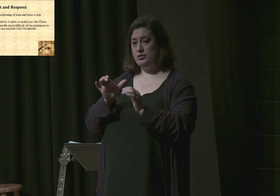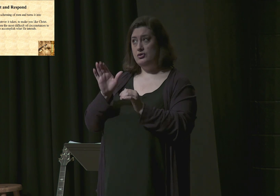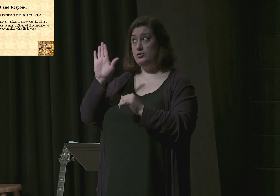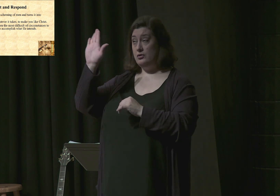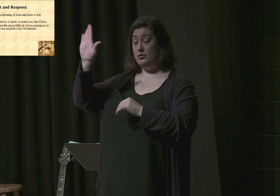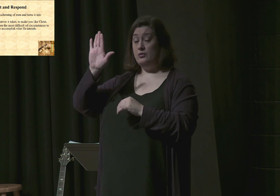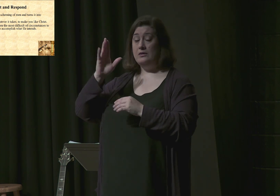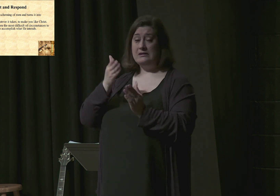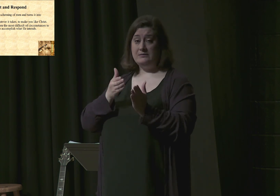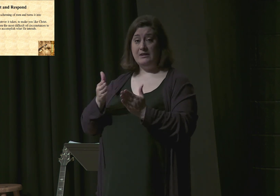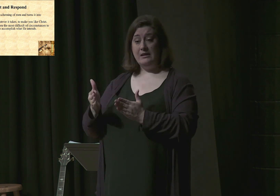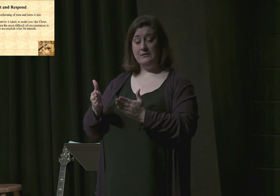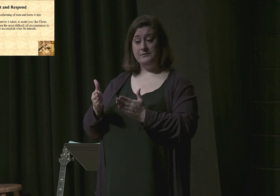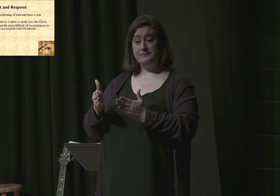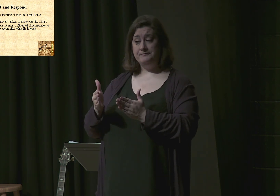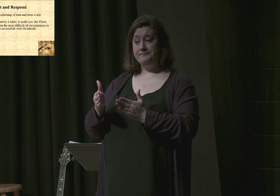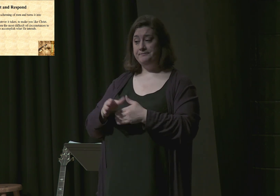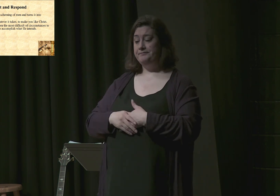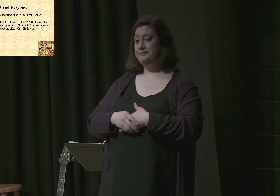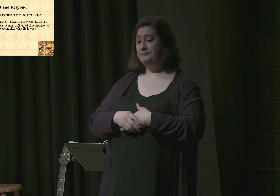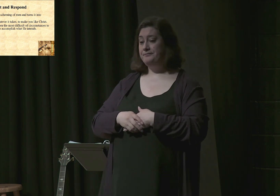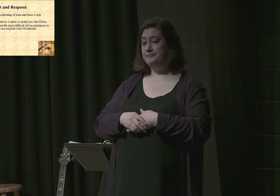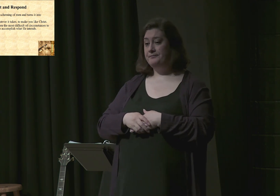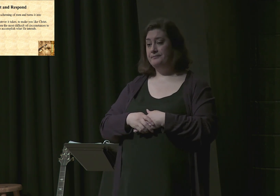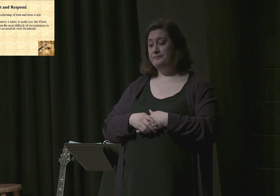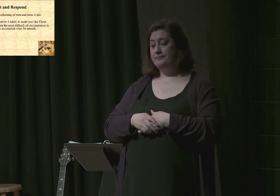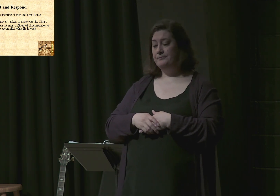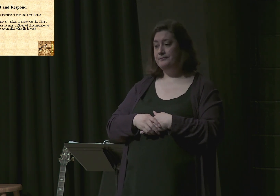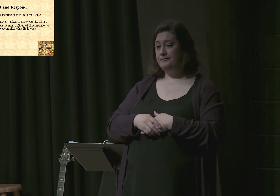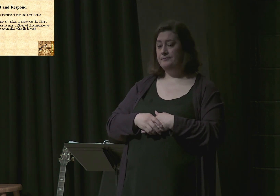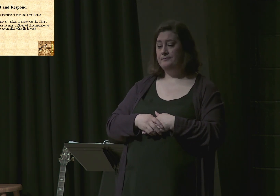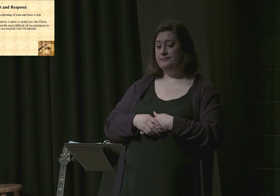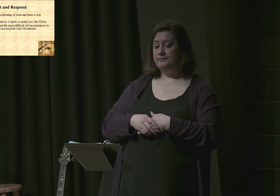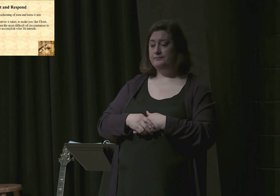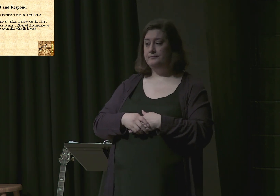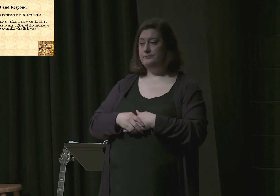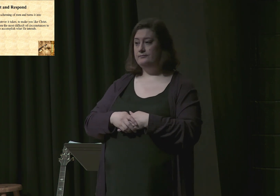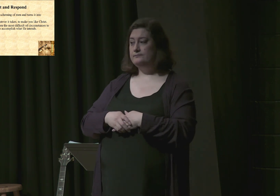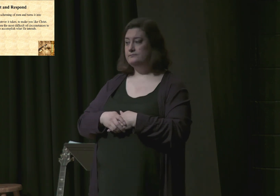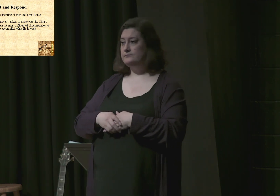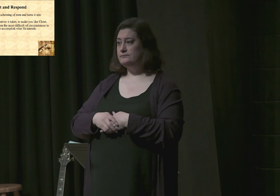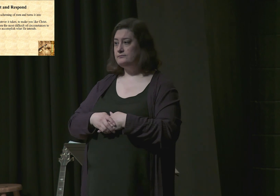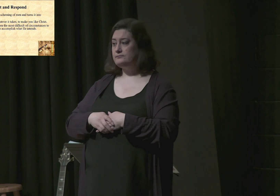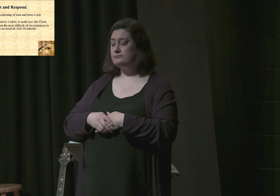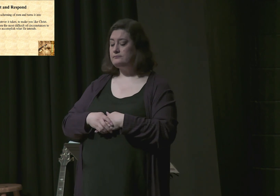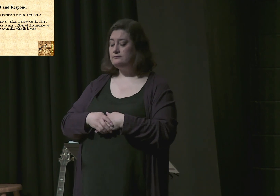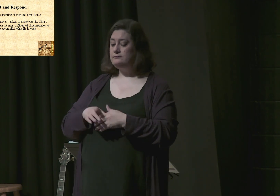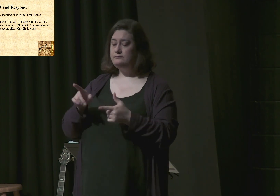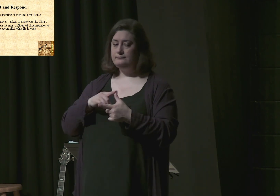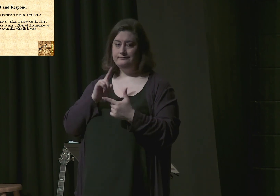it when we in prayer ask God for it in faith.